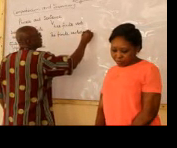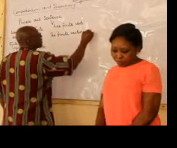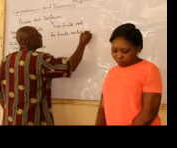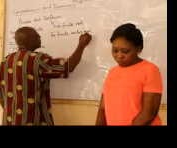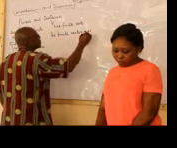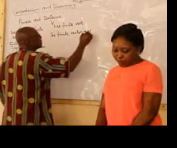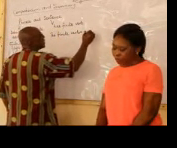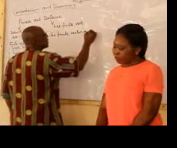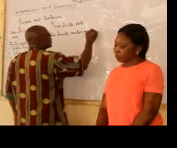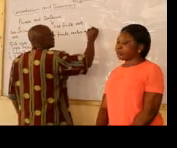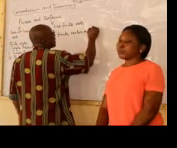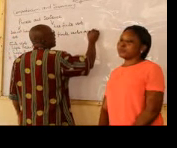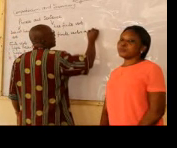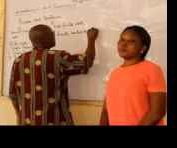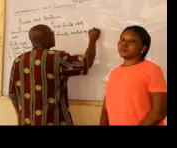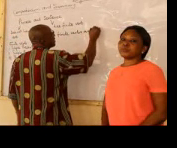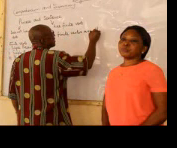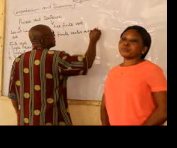are